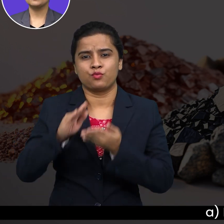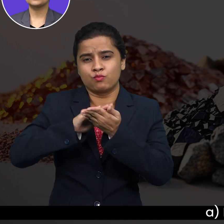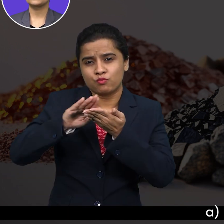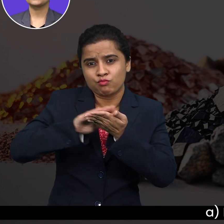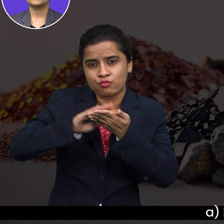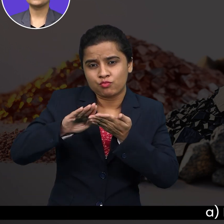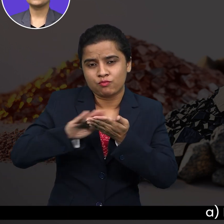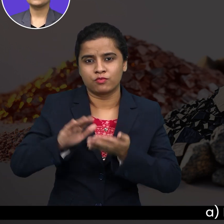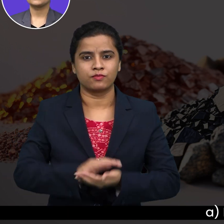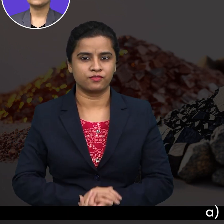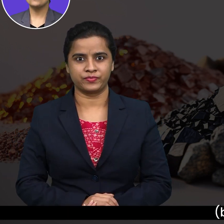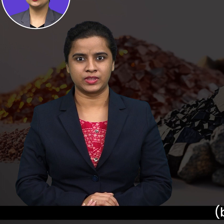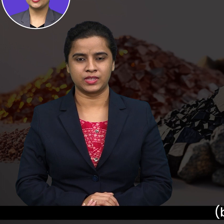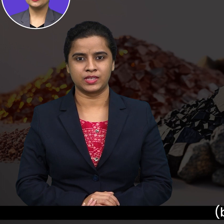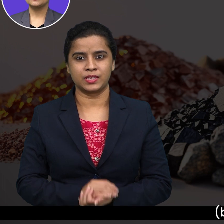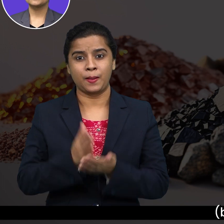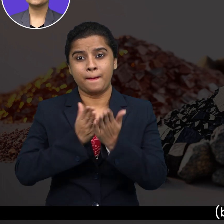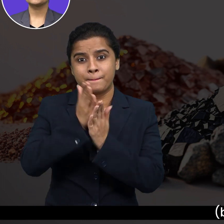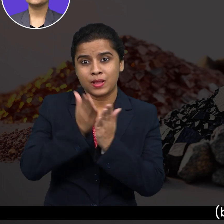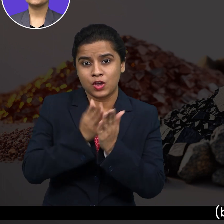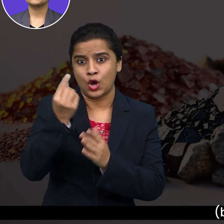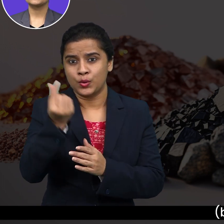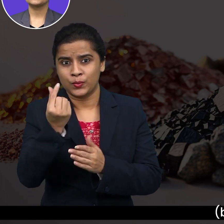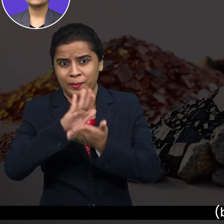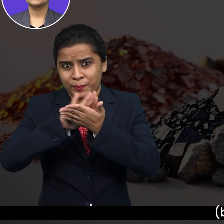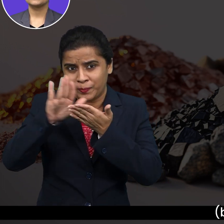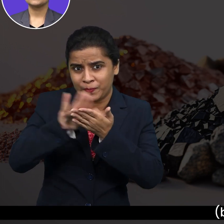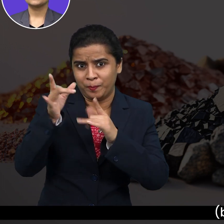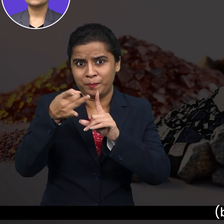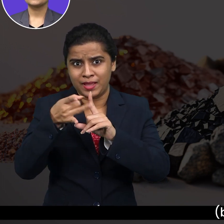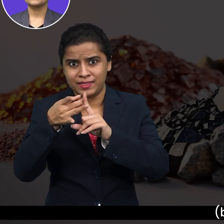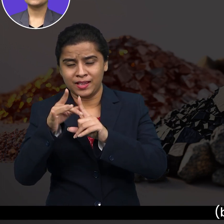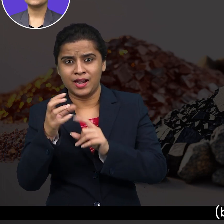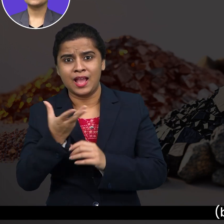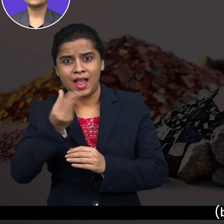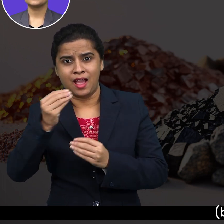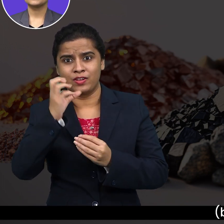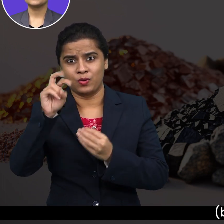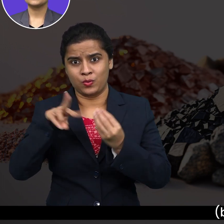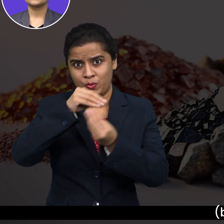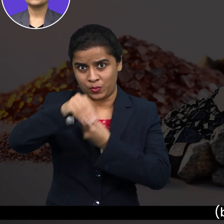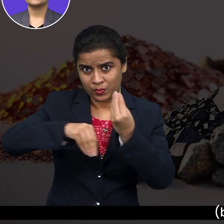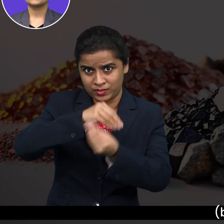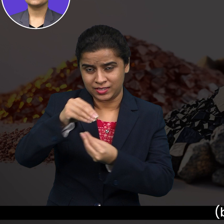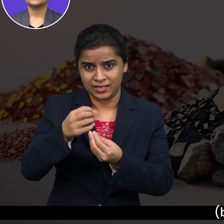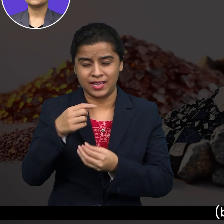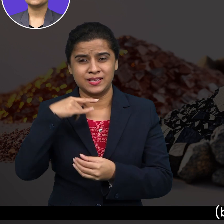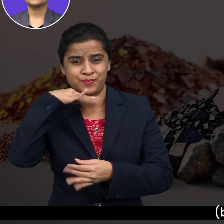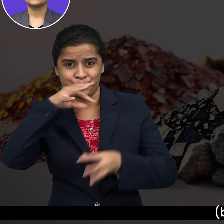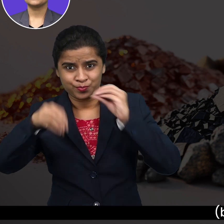distillation, poling,